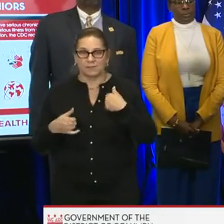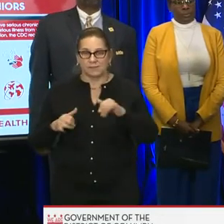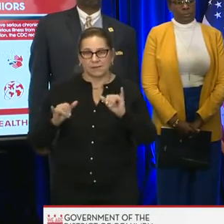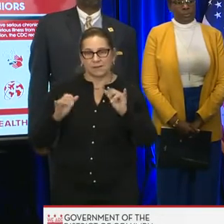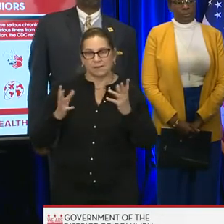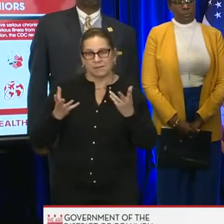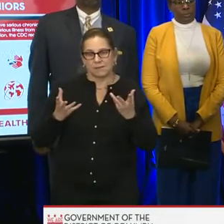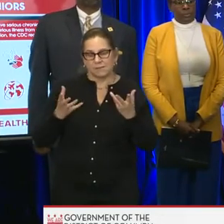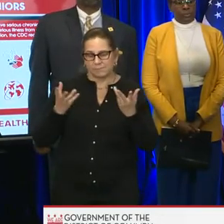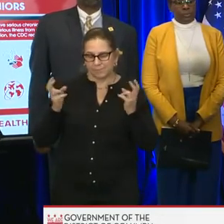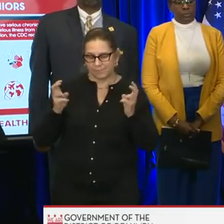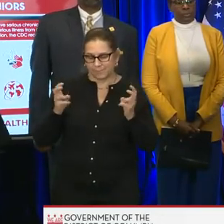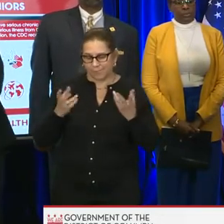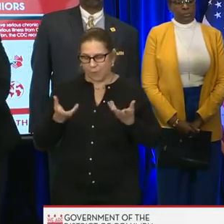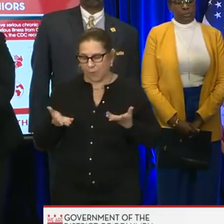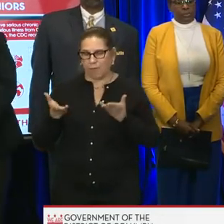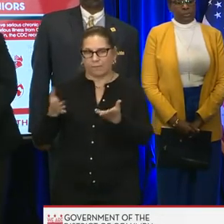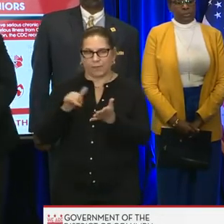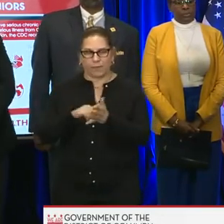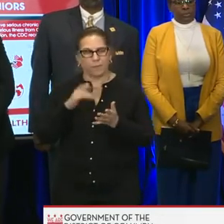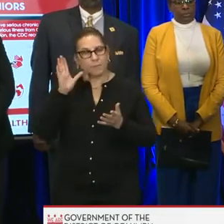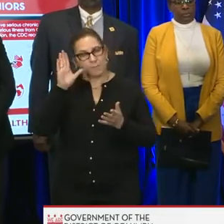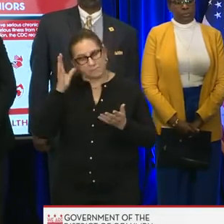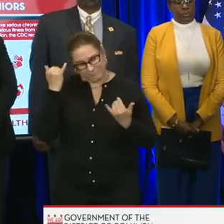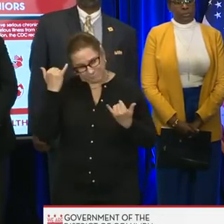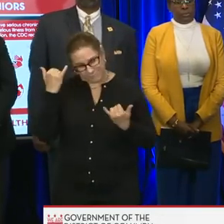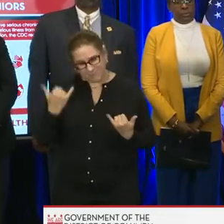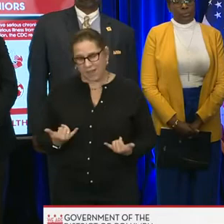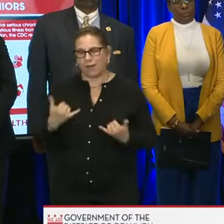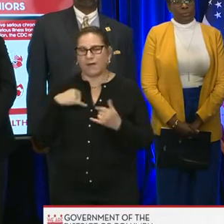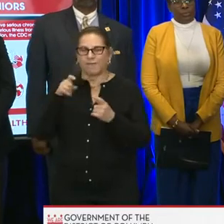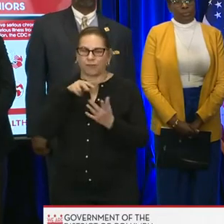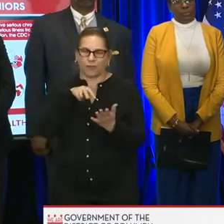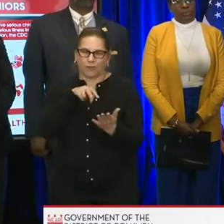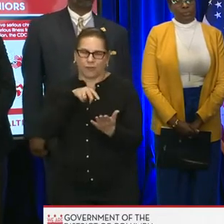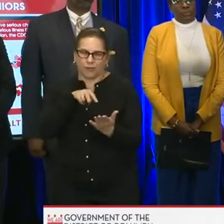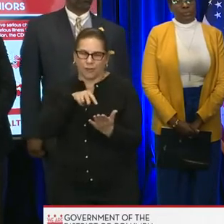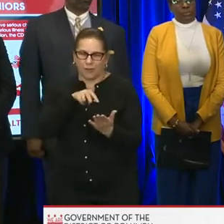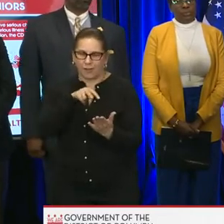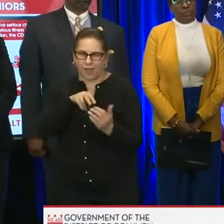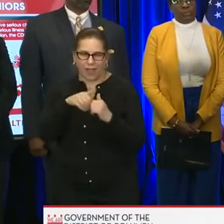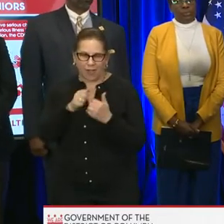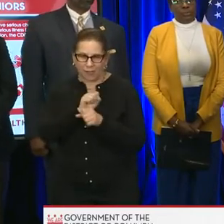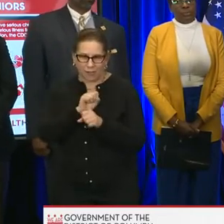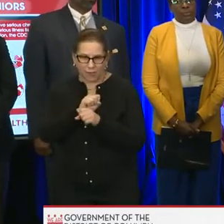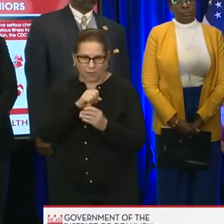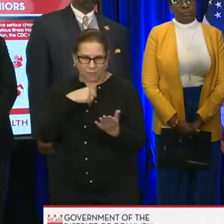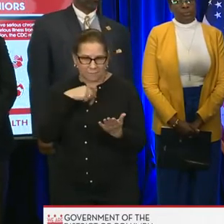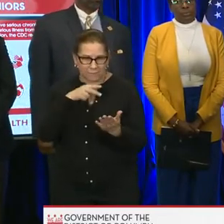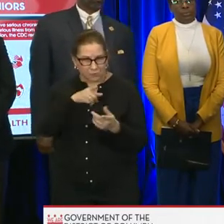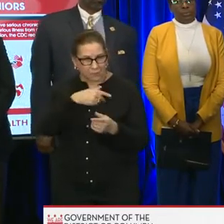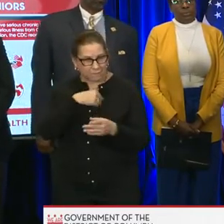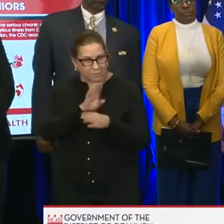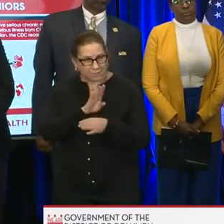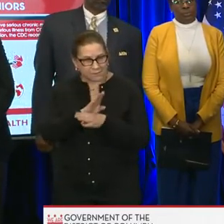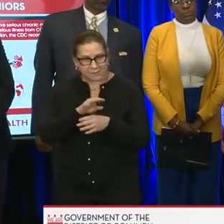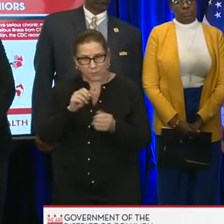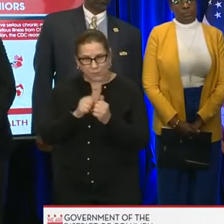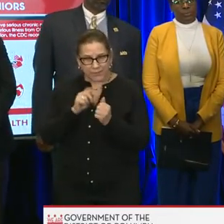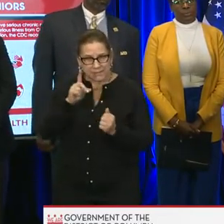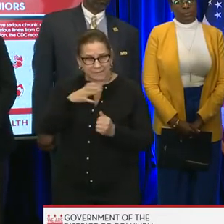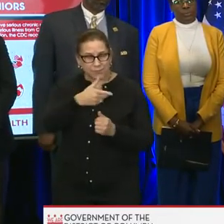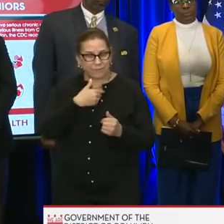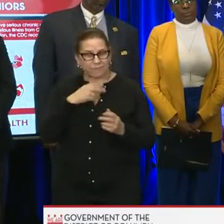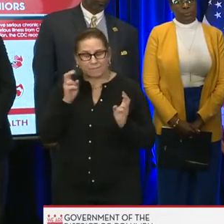that. So we need people, if they have business with the district that has a due date, to make sure they're calling ahead, checking